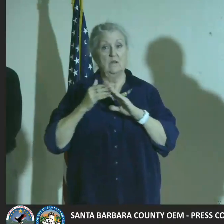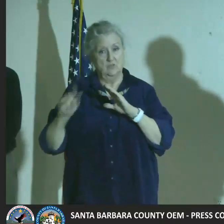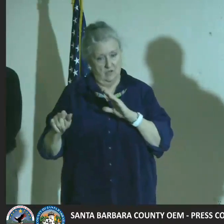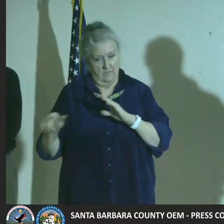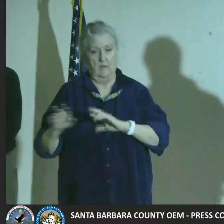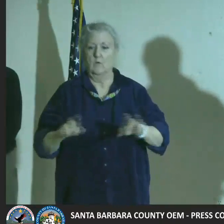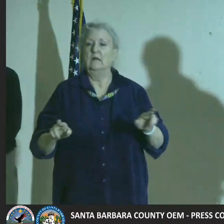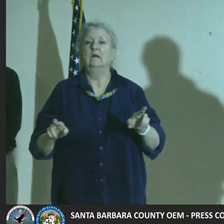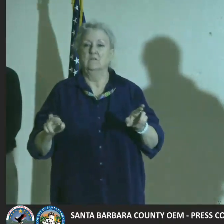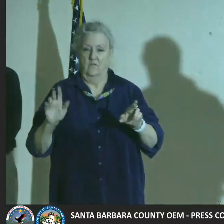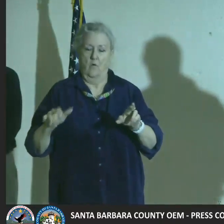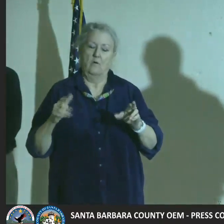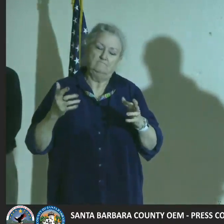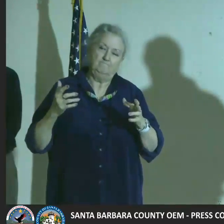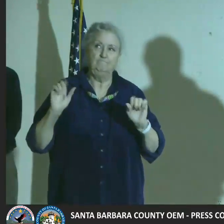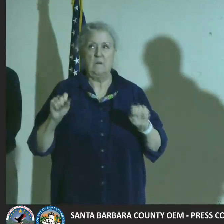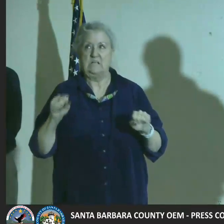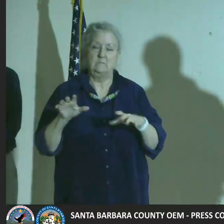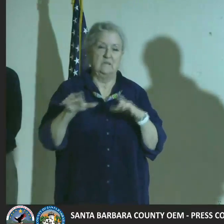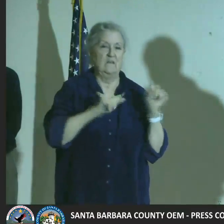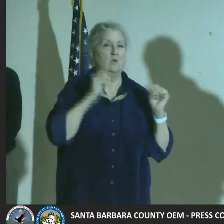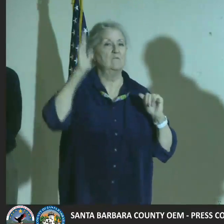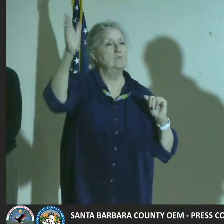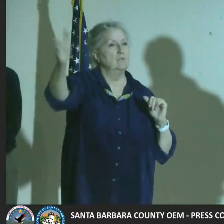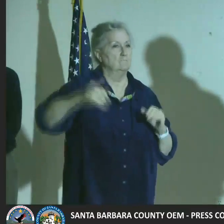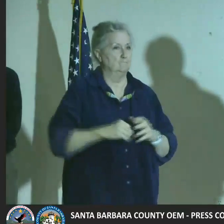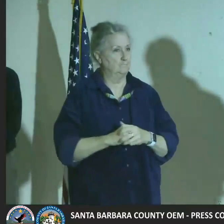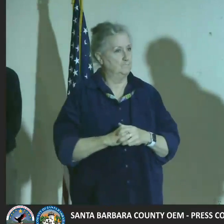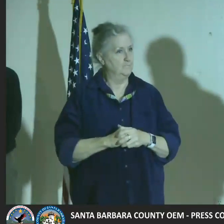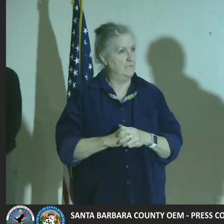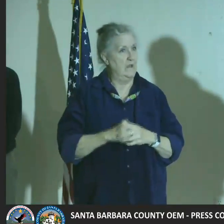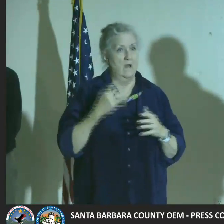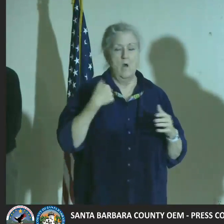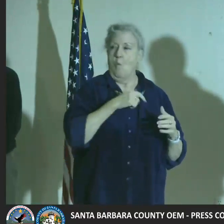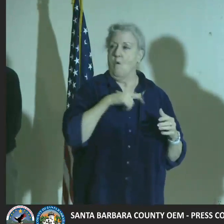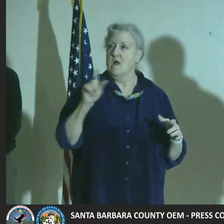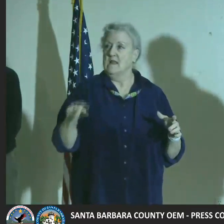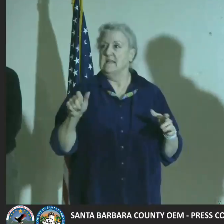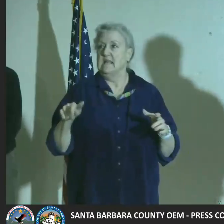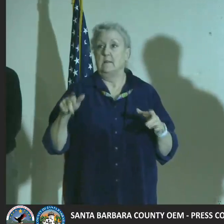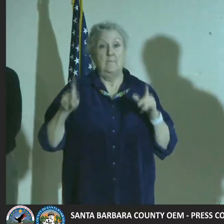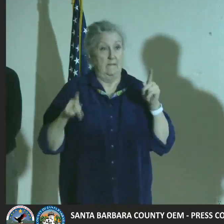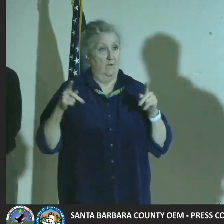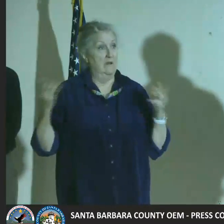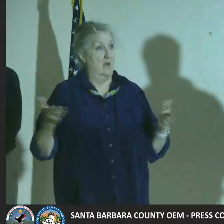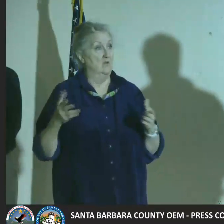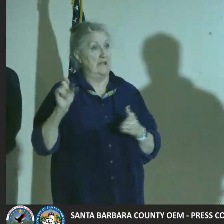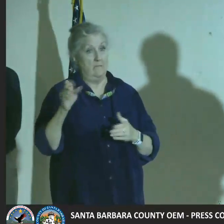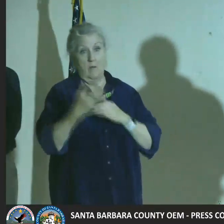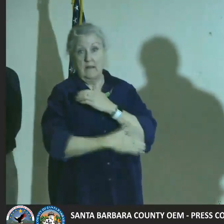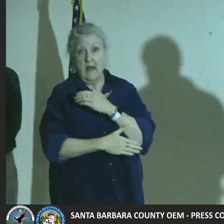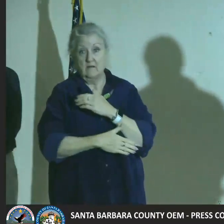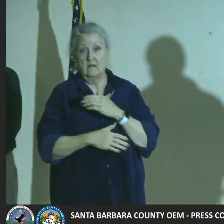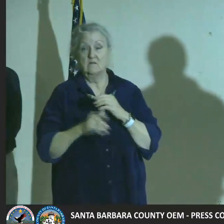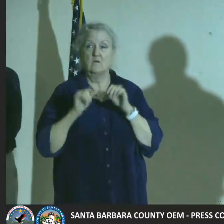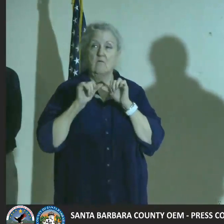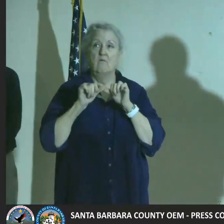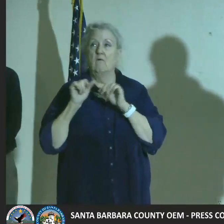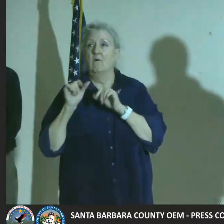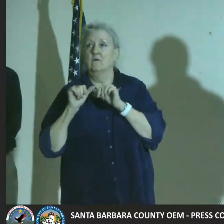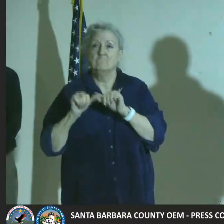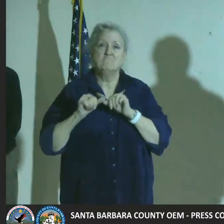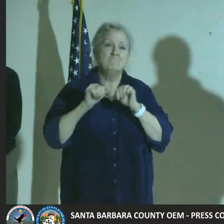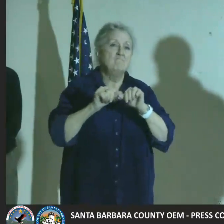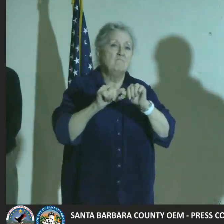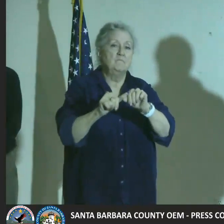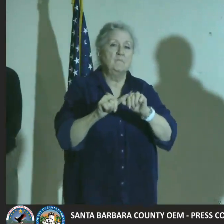another potential evacuation if it's necessary. We need the people of Santa Barbara County to continue to